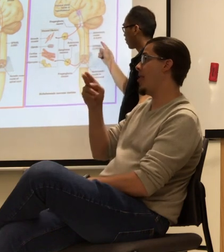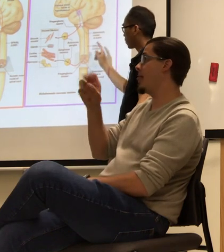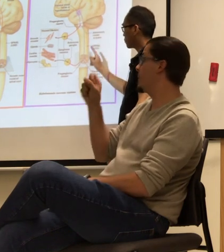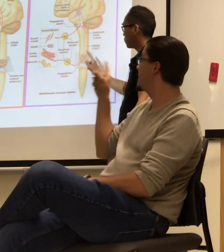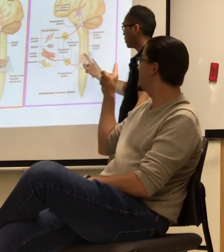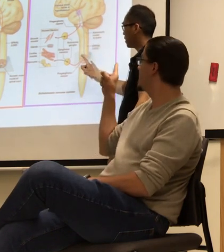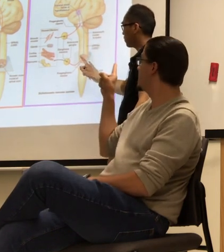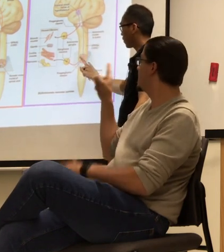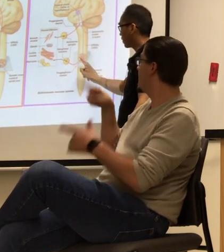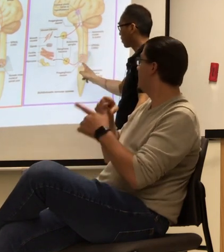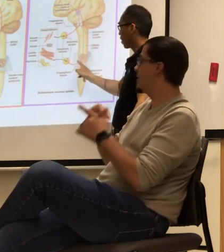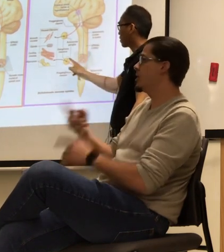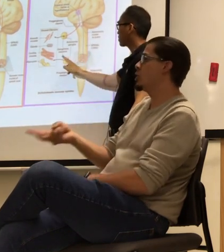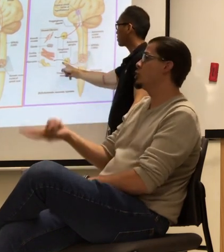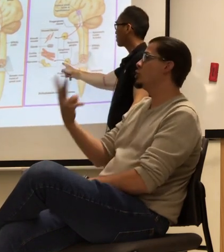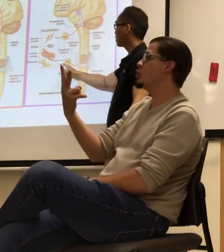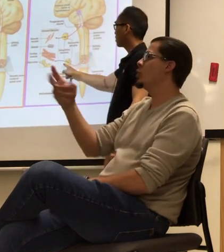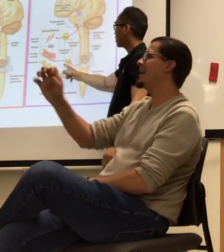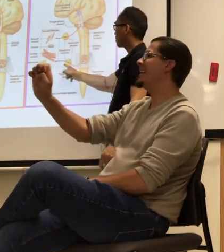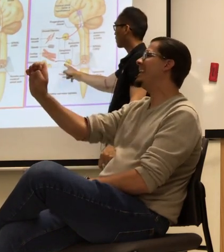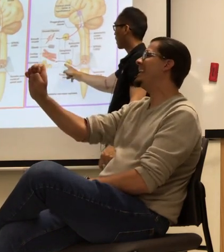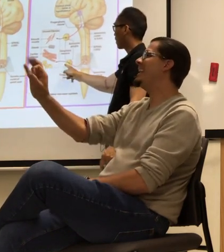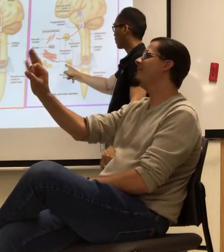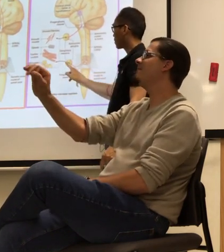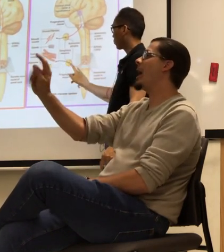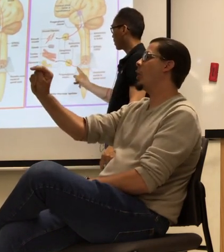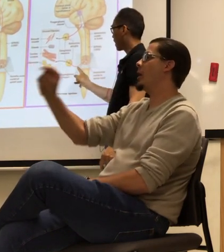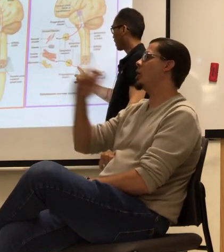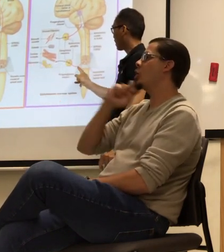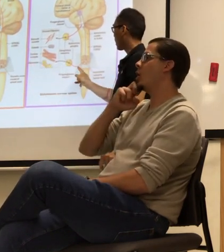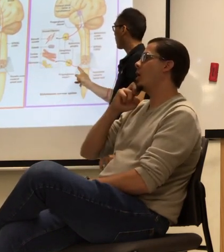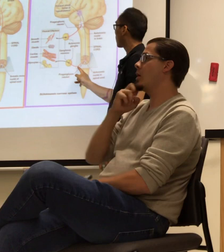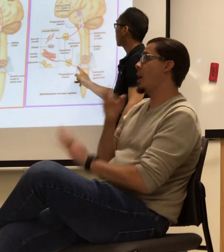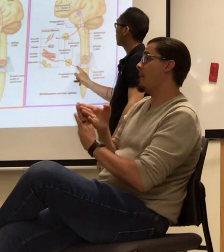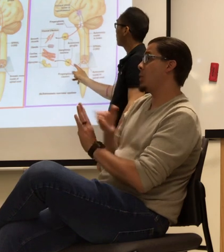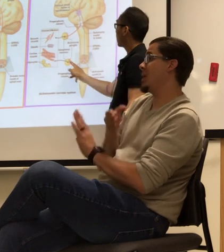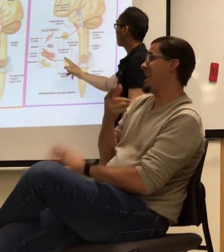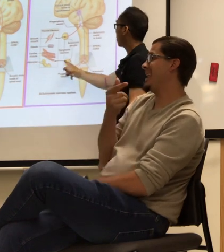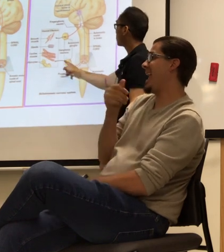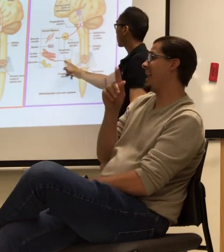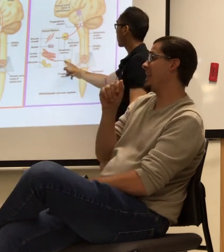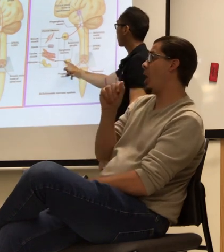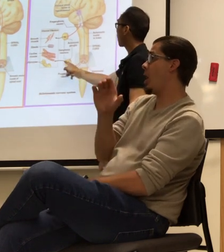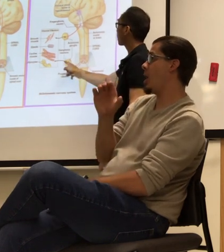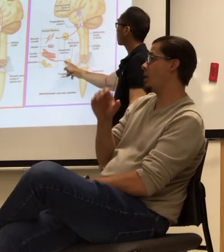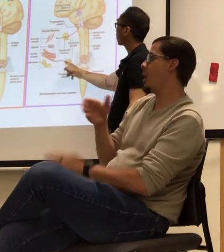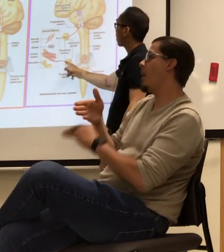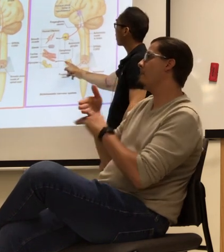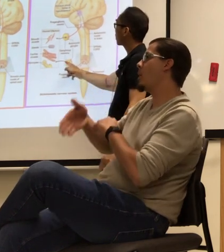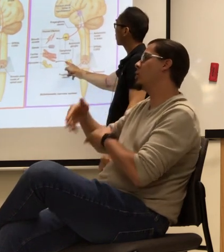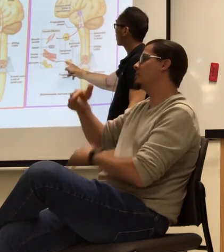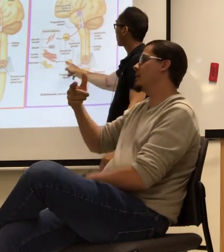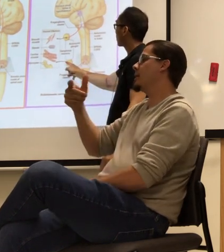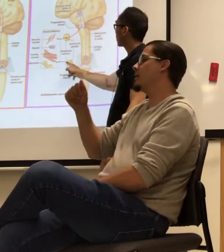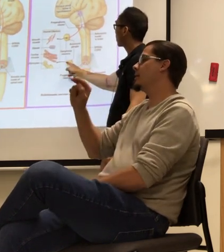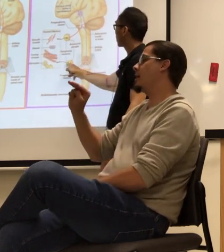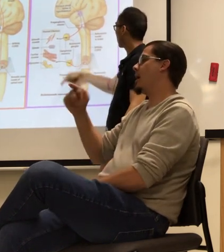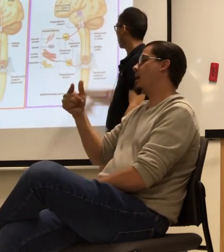but then there are two efferent neurons. Okay, there's a preganglionic and a postganglionic neuron.